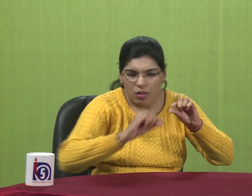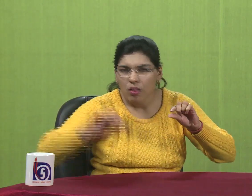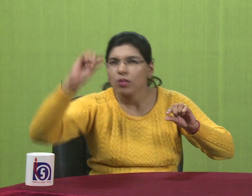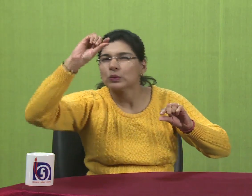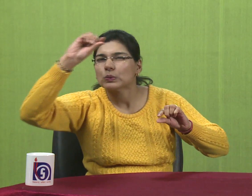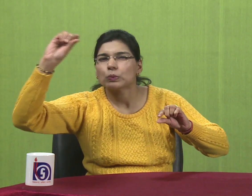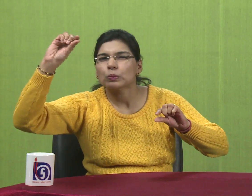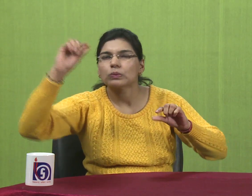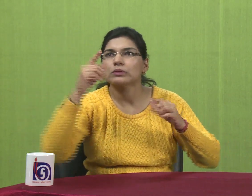the particular